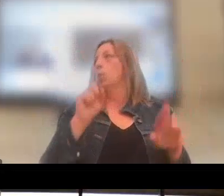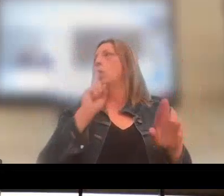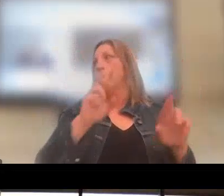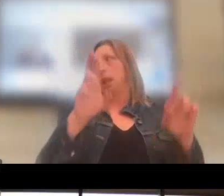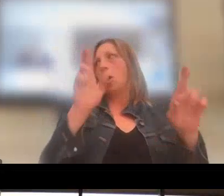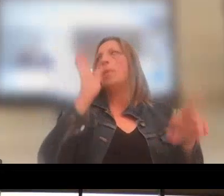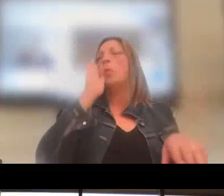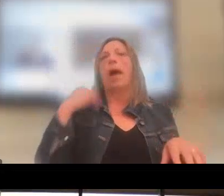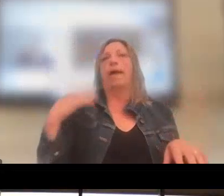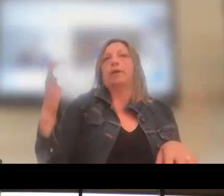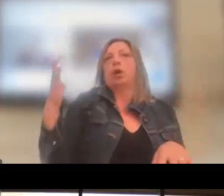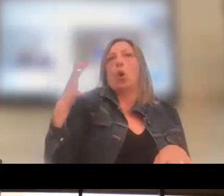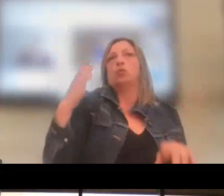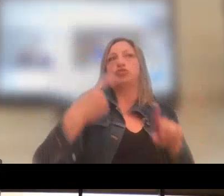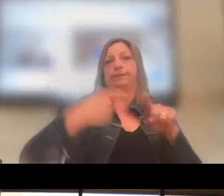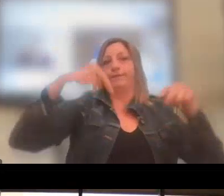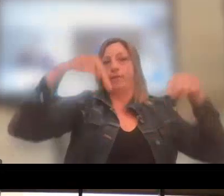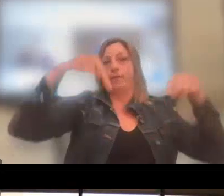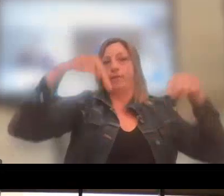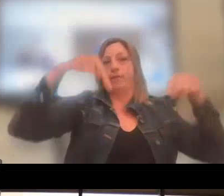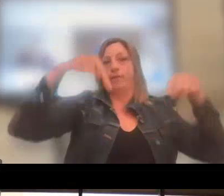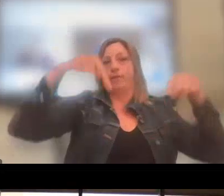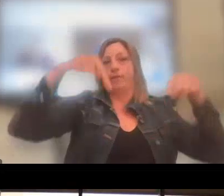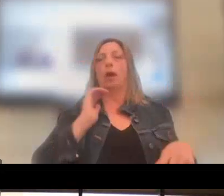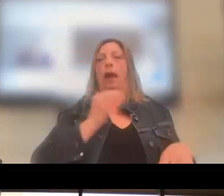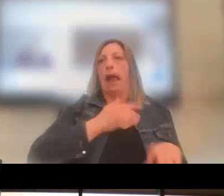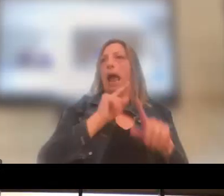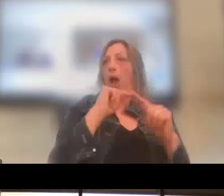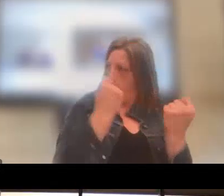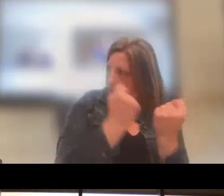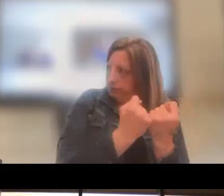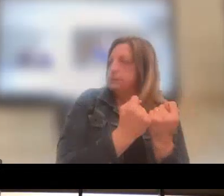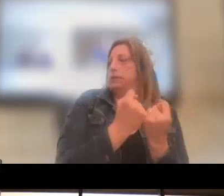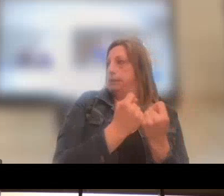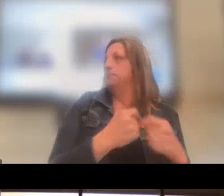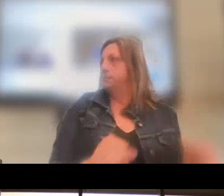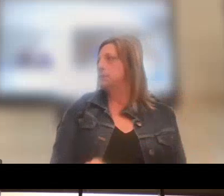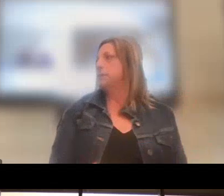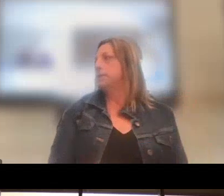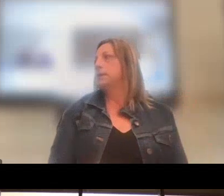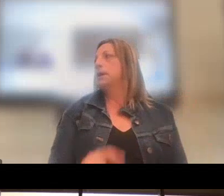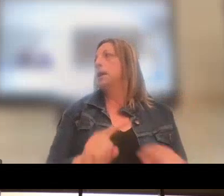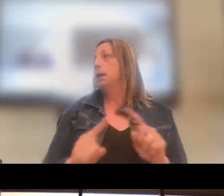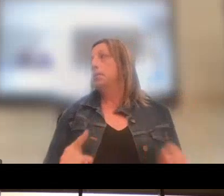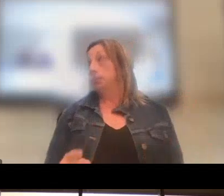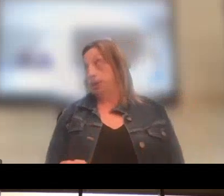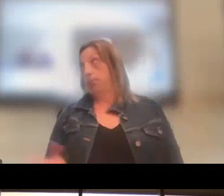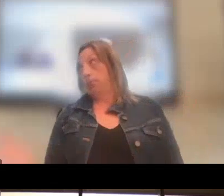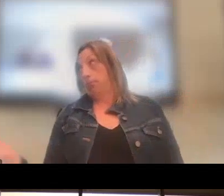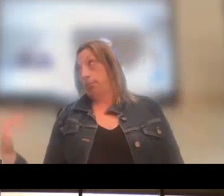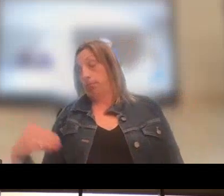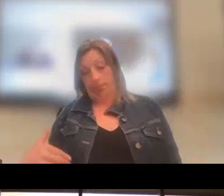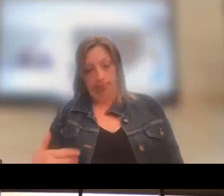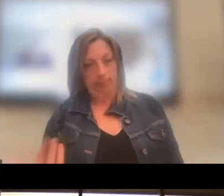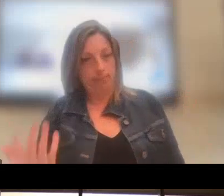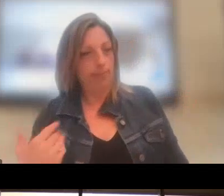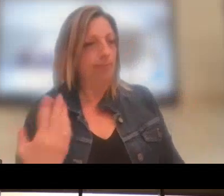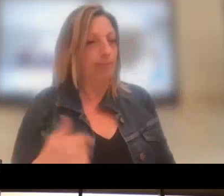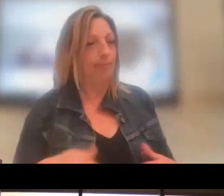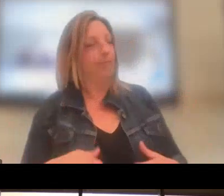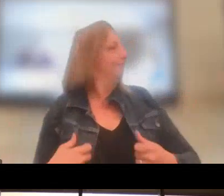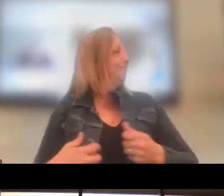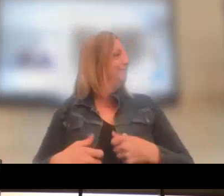Yes, Dr. Todd says, we hope we'll have coaches from here for our team. But you want to do